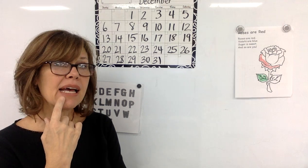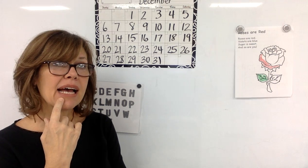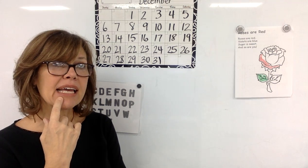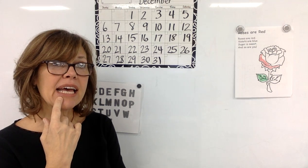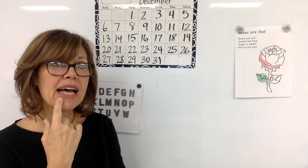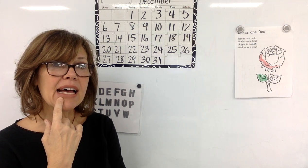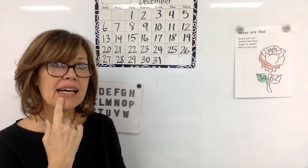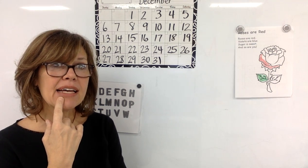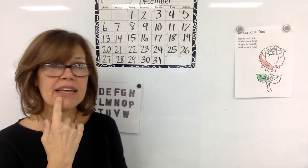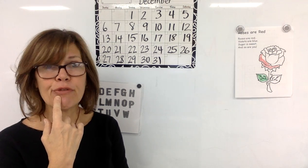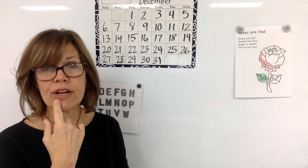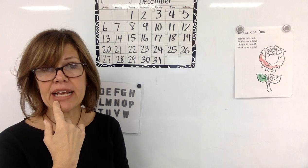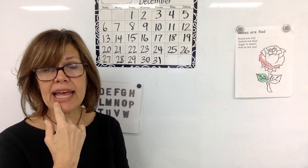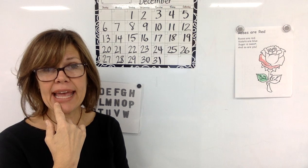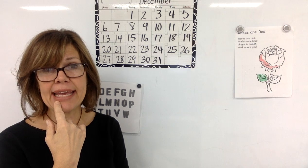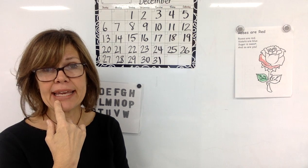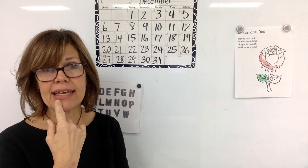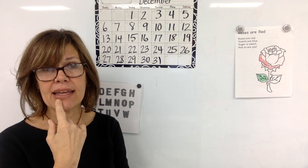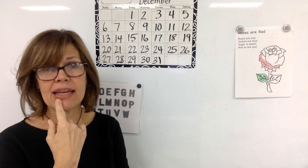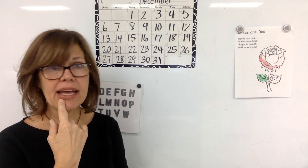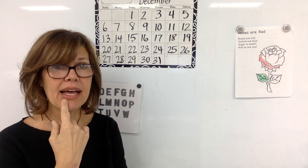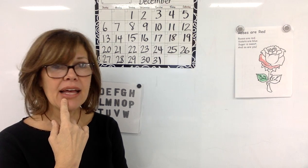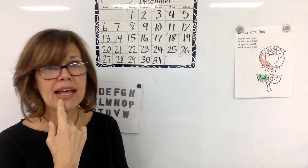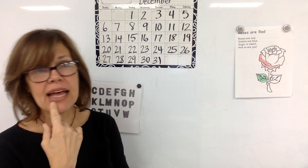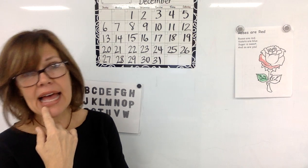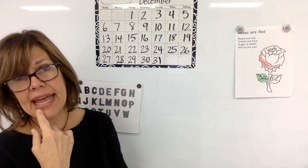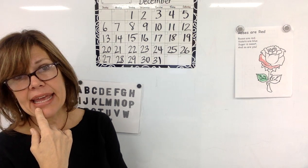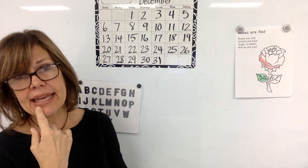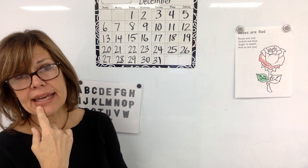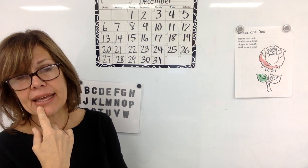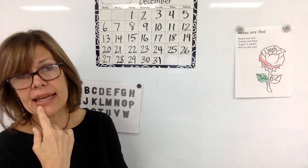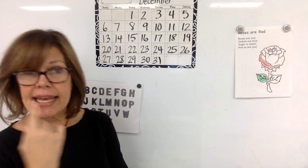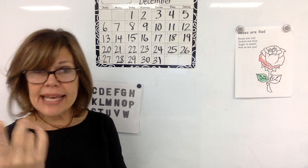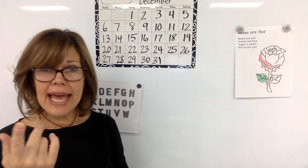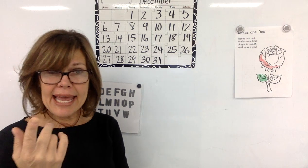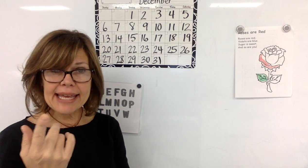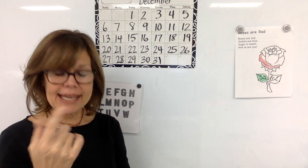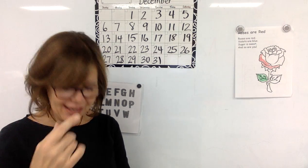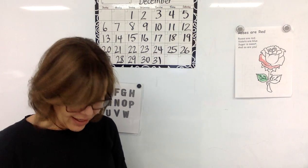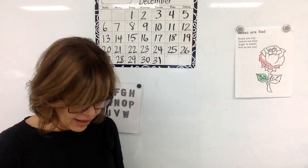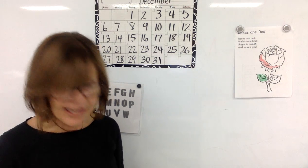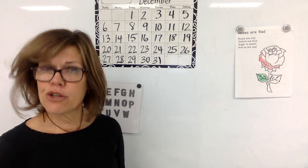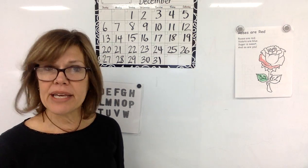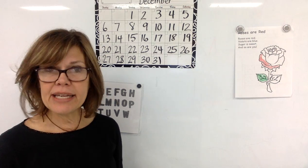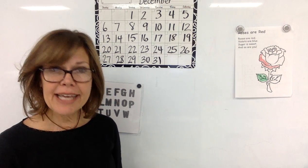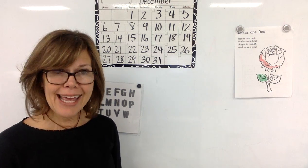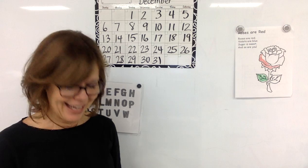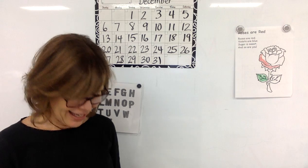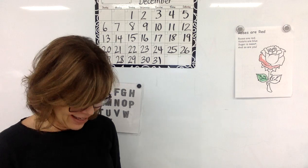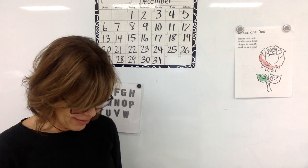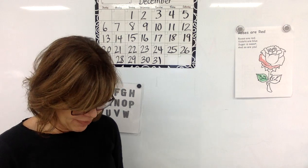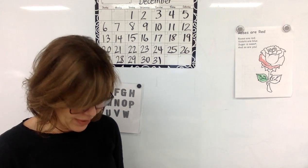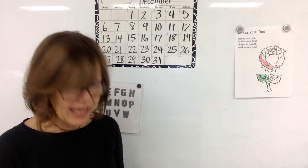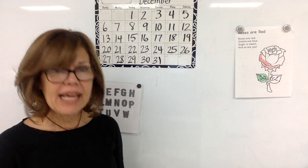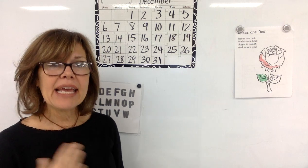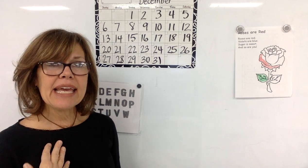k in front of ache? K, ache, cake. like you eat cake.